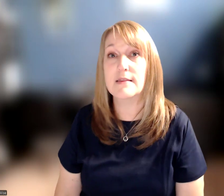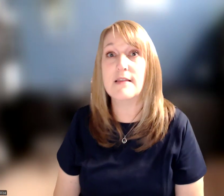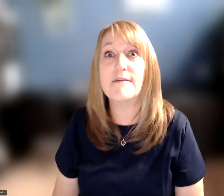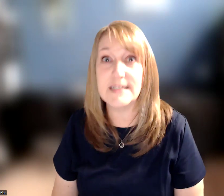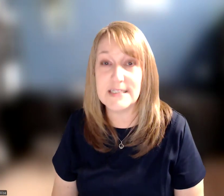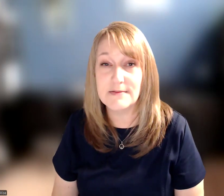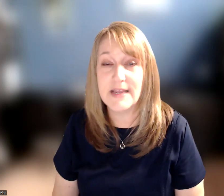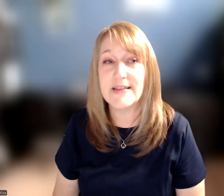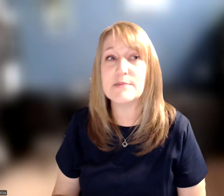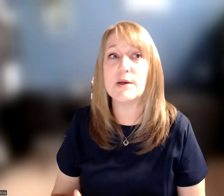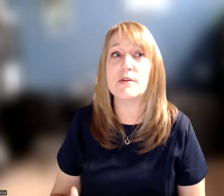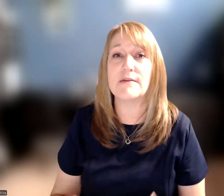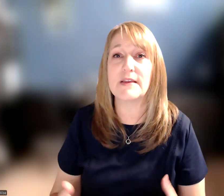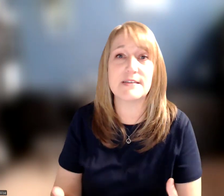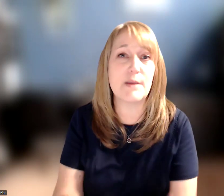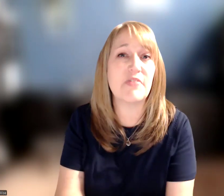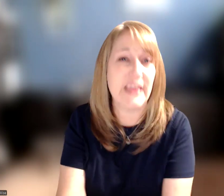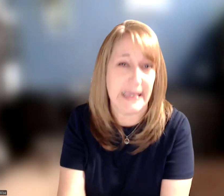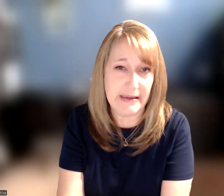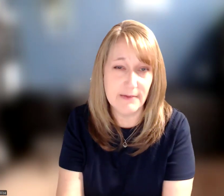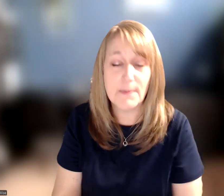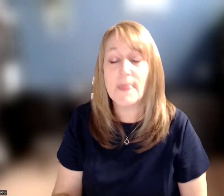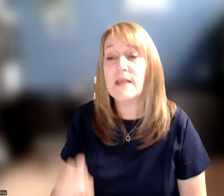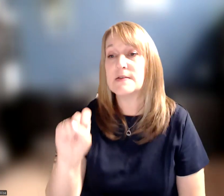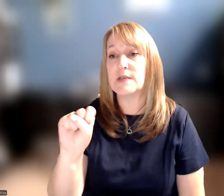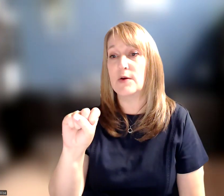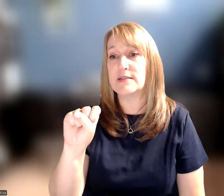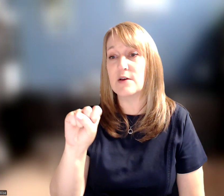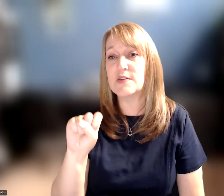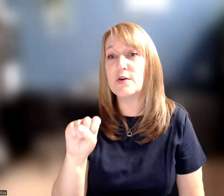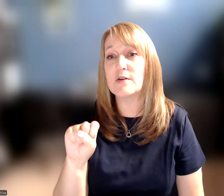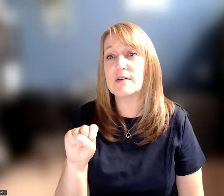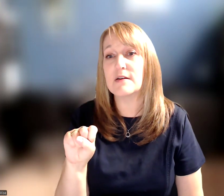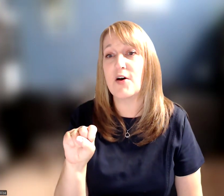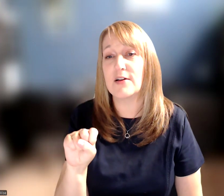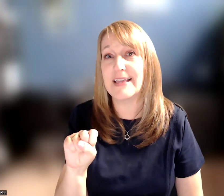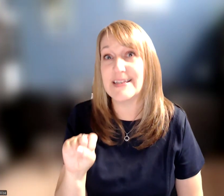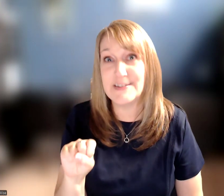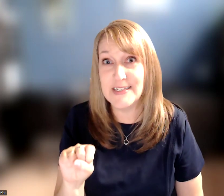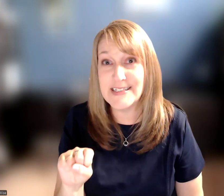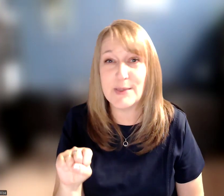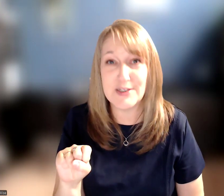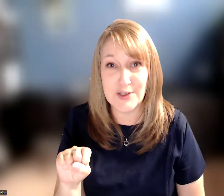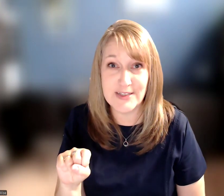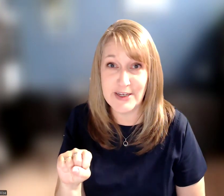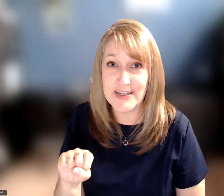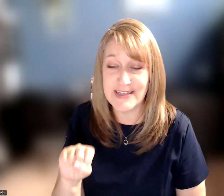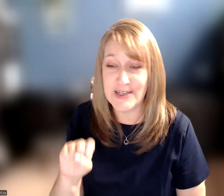love it, and that's about loving something. So it's also called kiss fist because it looks like you're kissing your